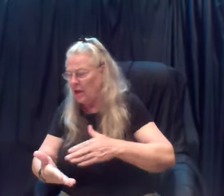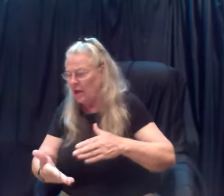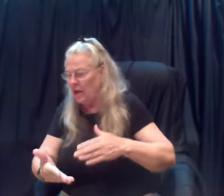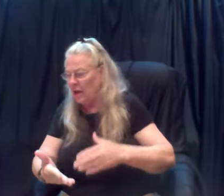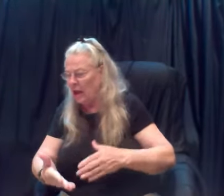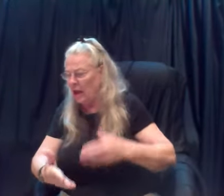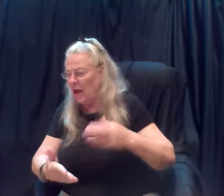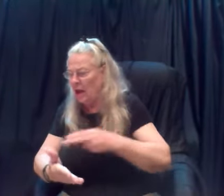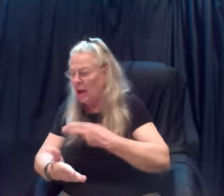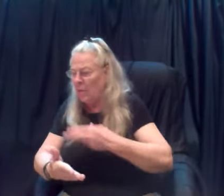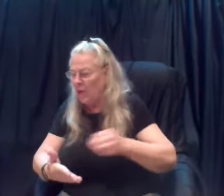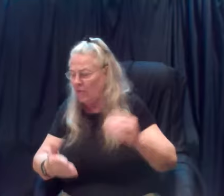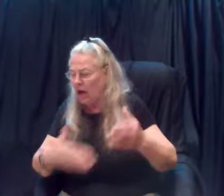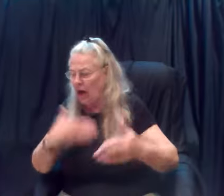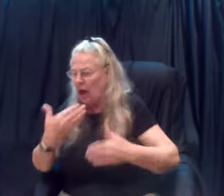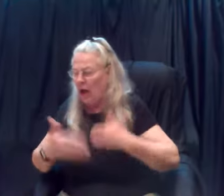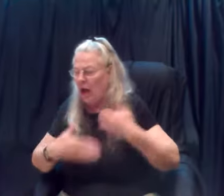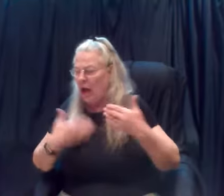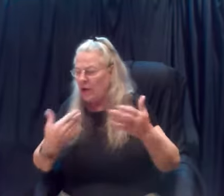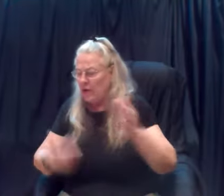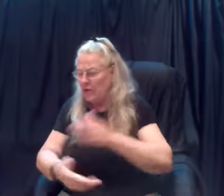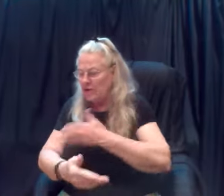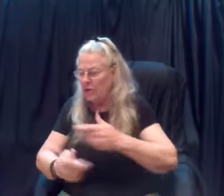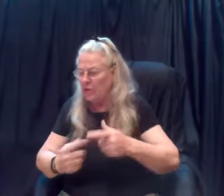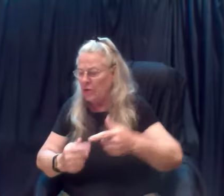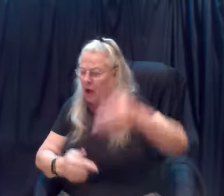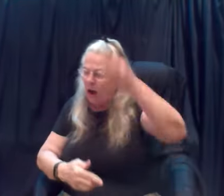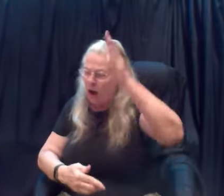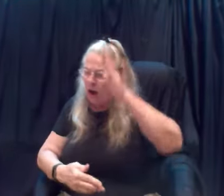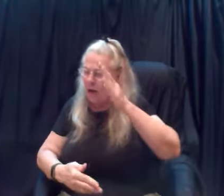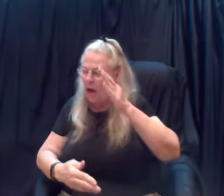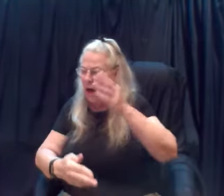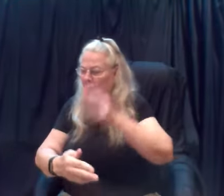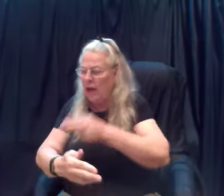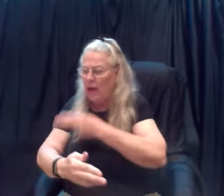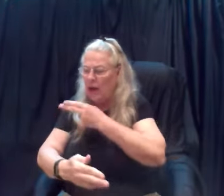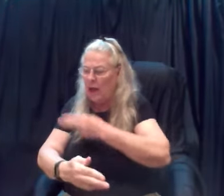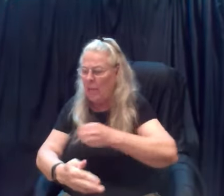Sing a hymn of gladness, sing to God a hymn